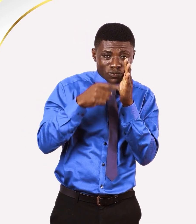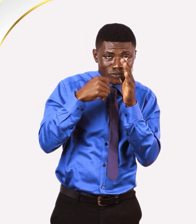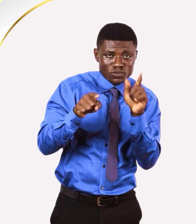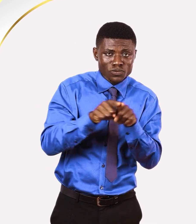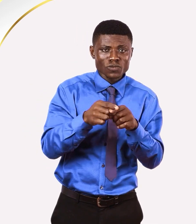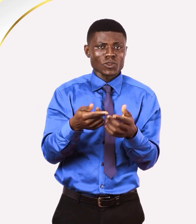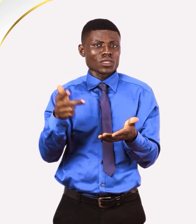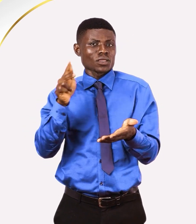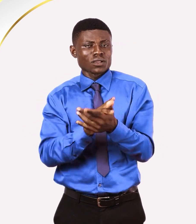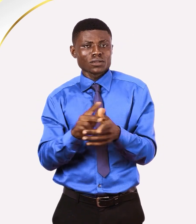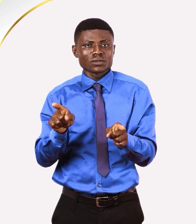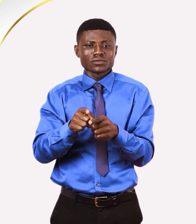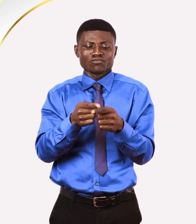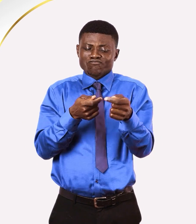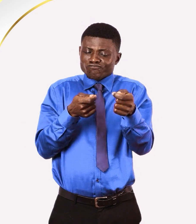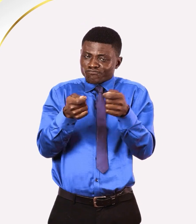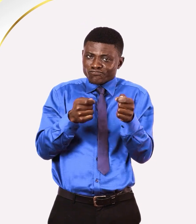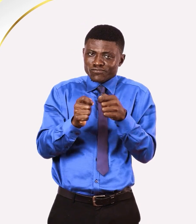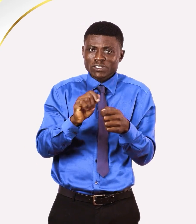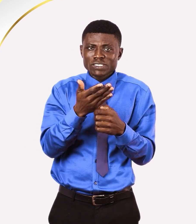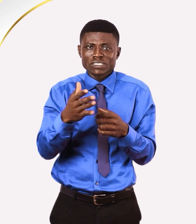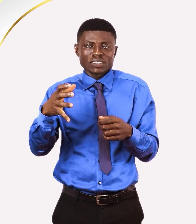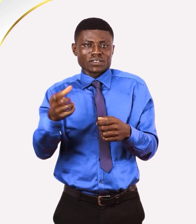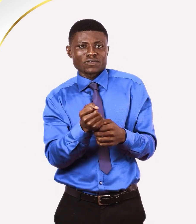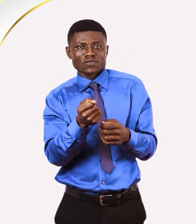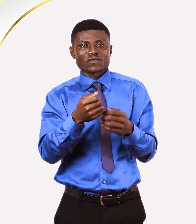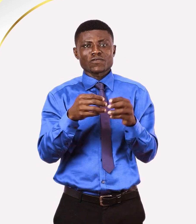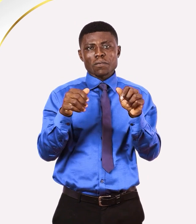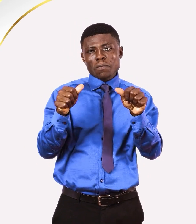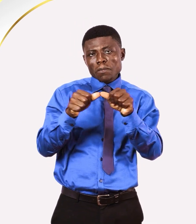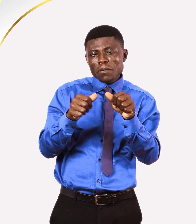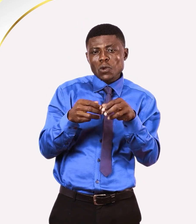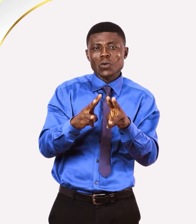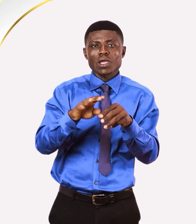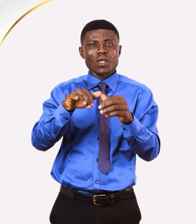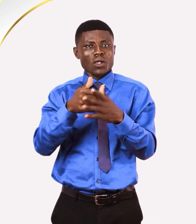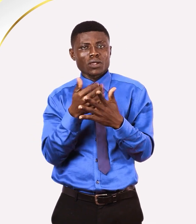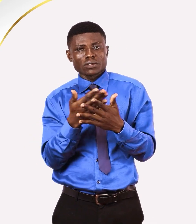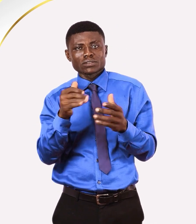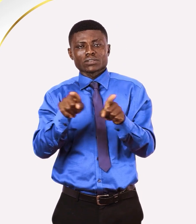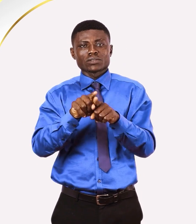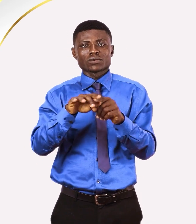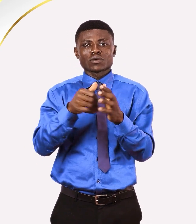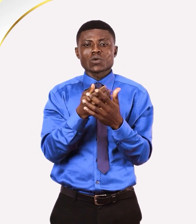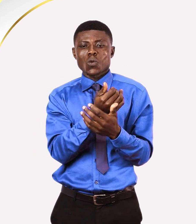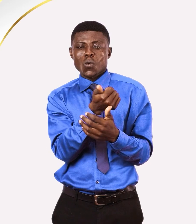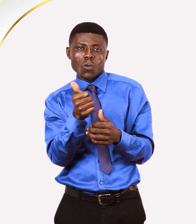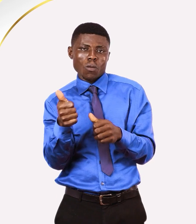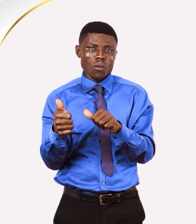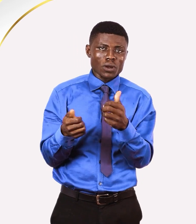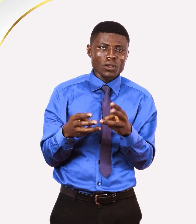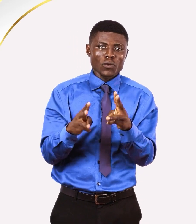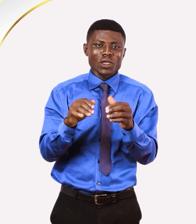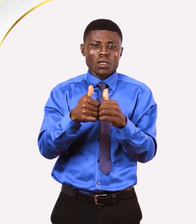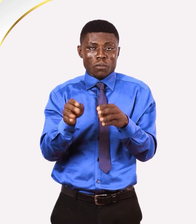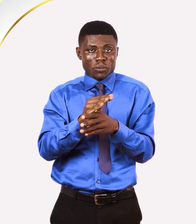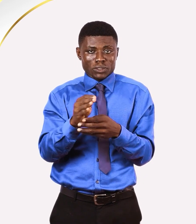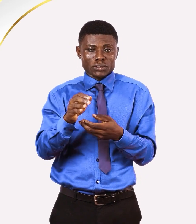reviews, approves, and regulates takeovers, mergers, acquisitions, and all forms of